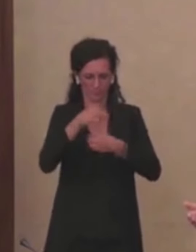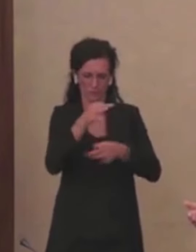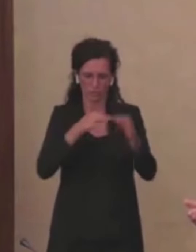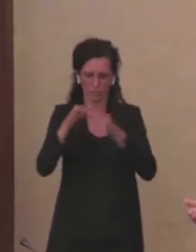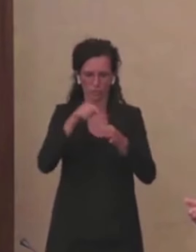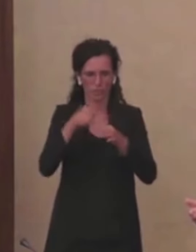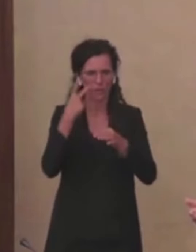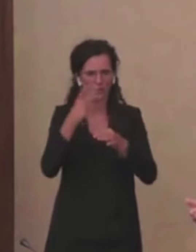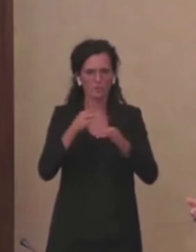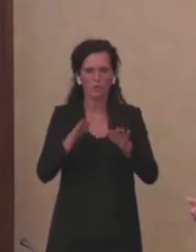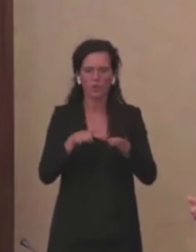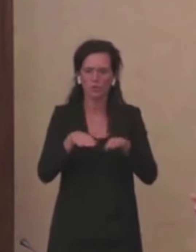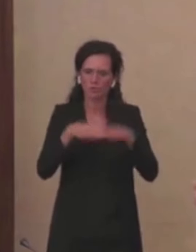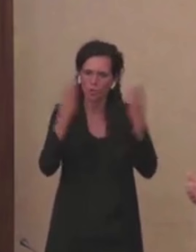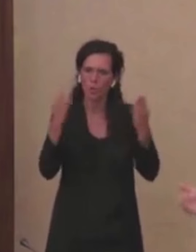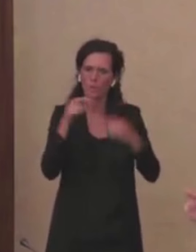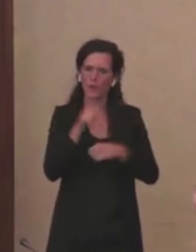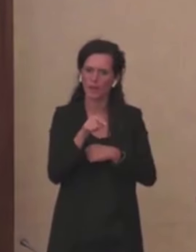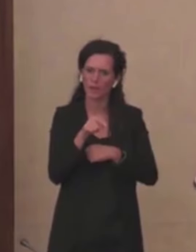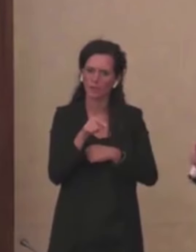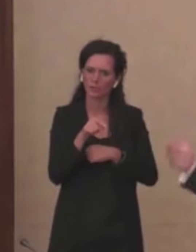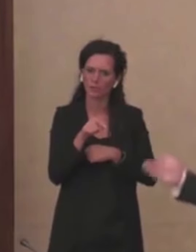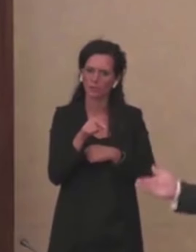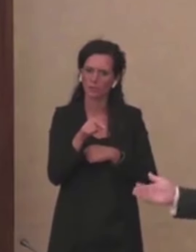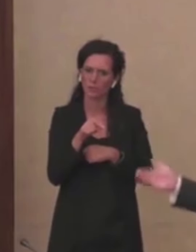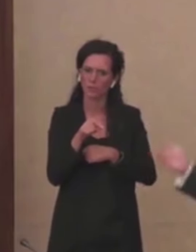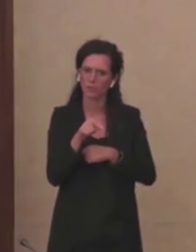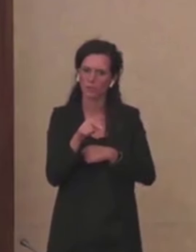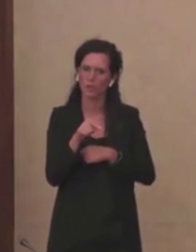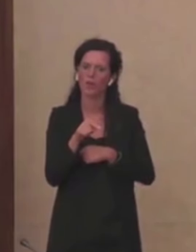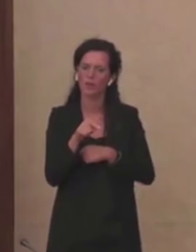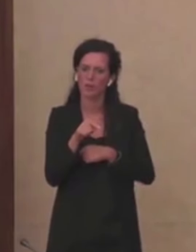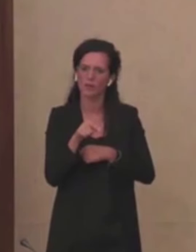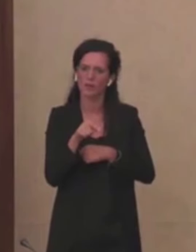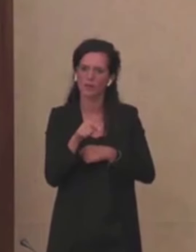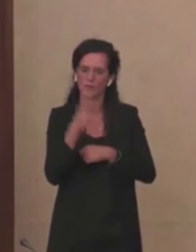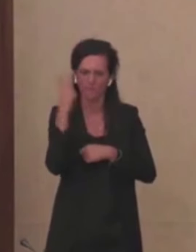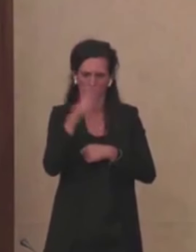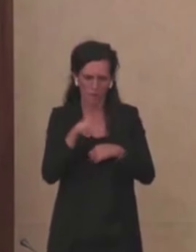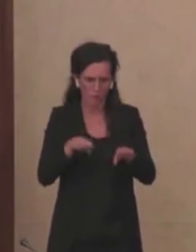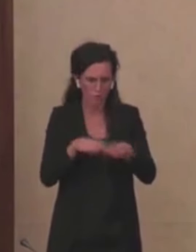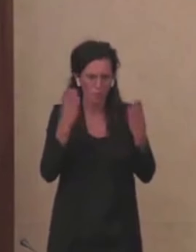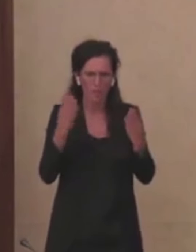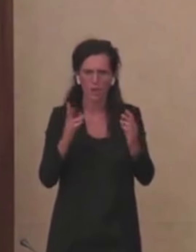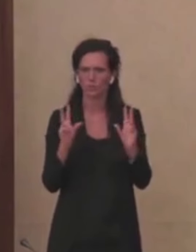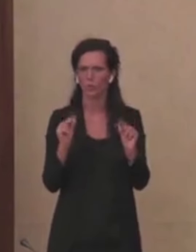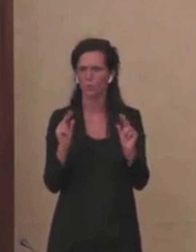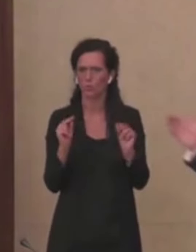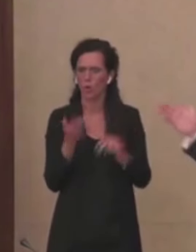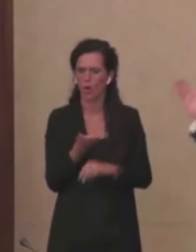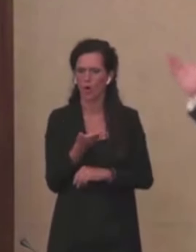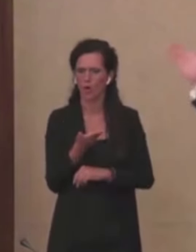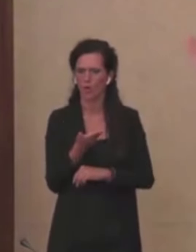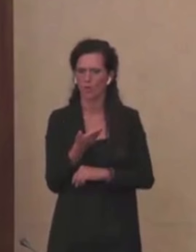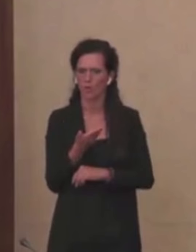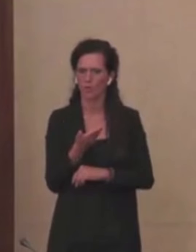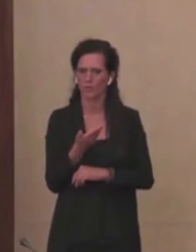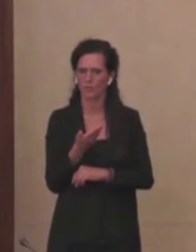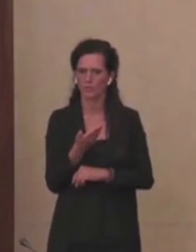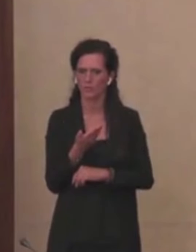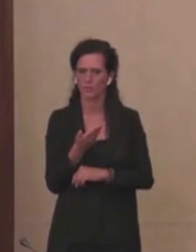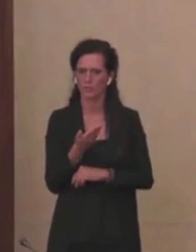new concept, similar to prions compared to viruses. What we're seeing